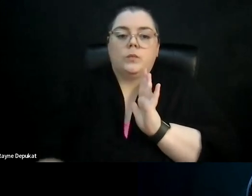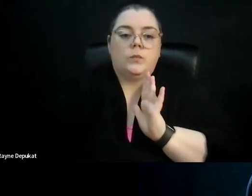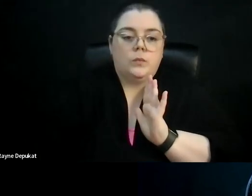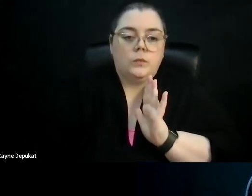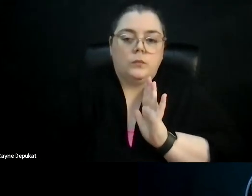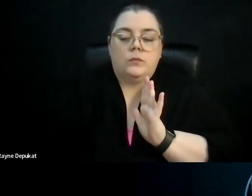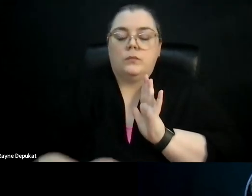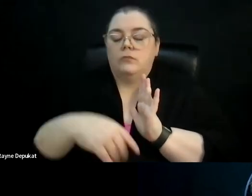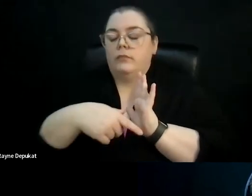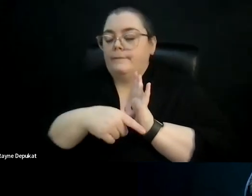that the commission reviews.